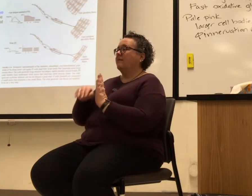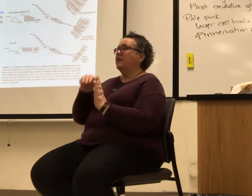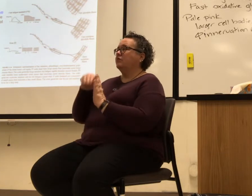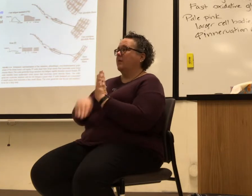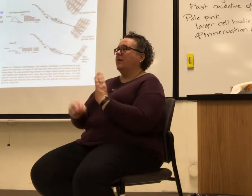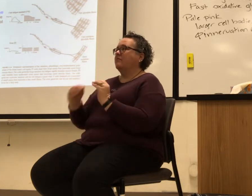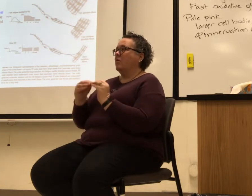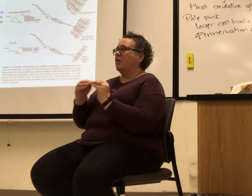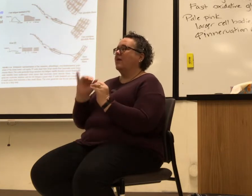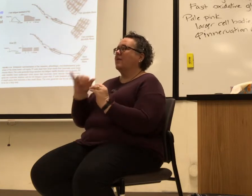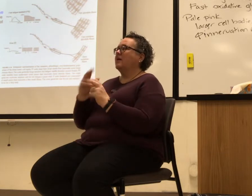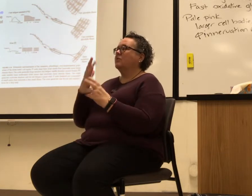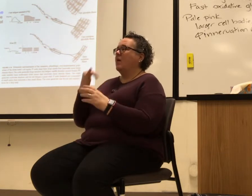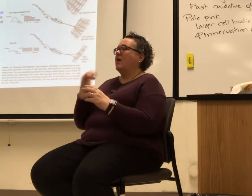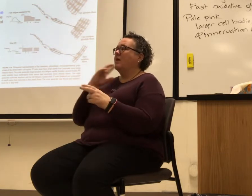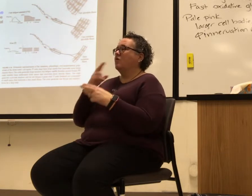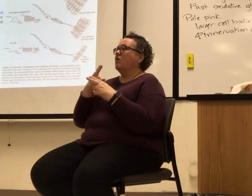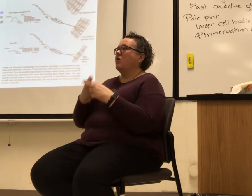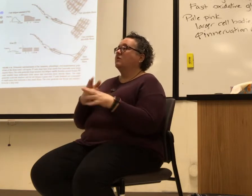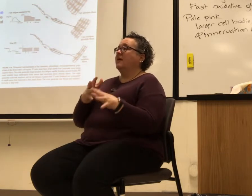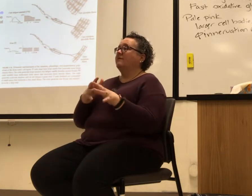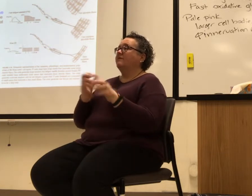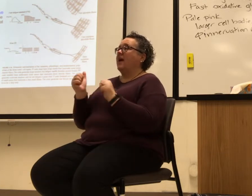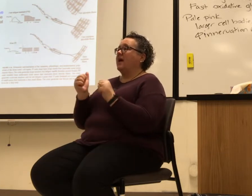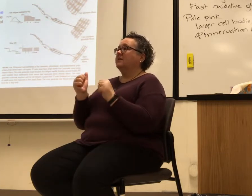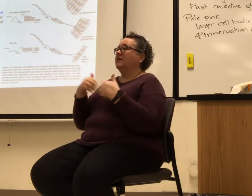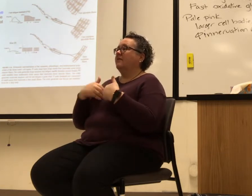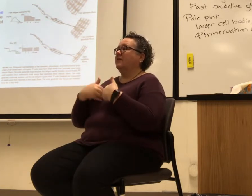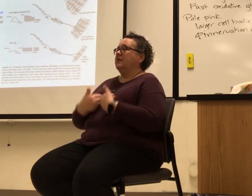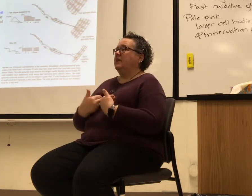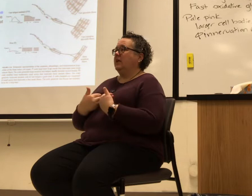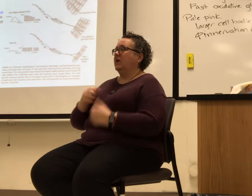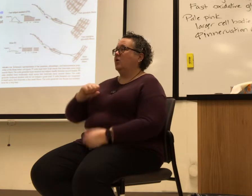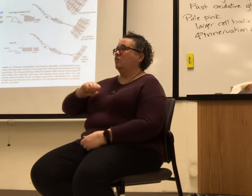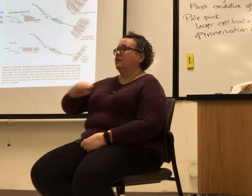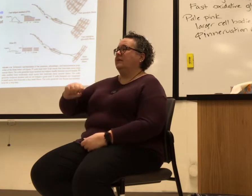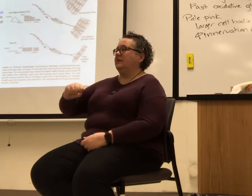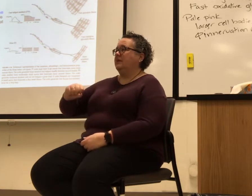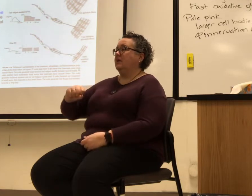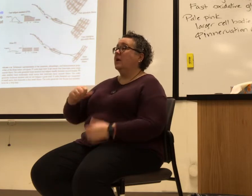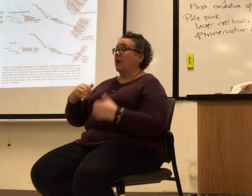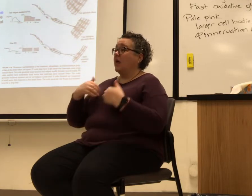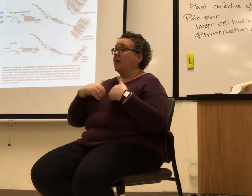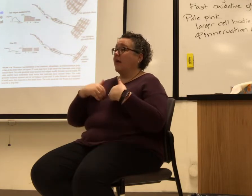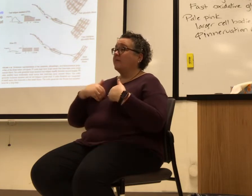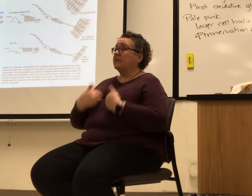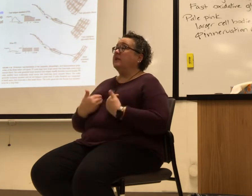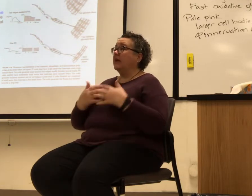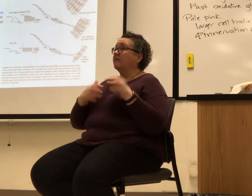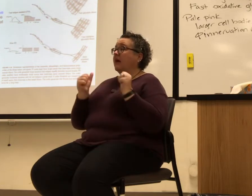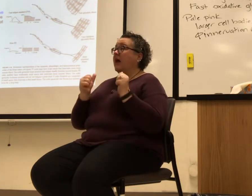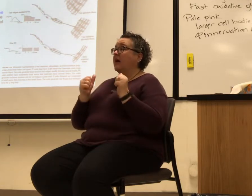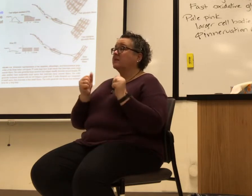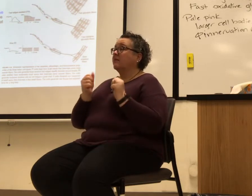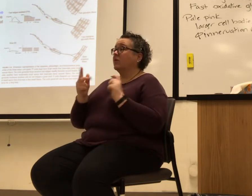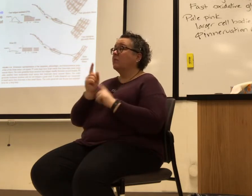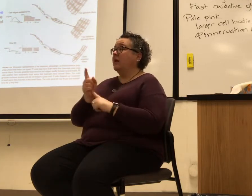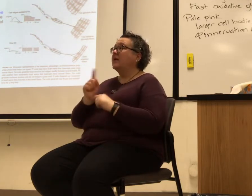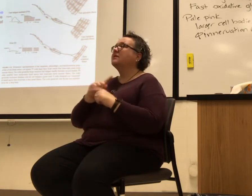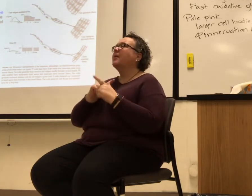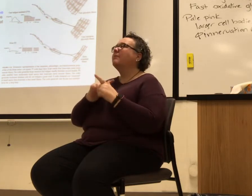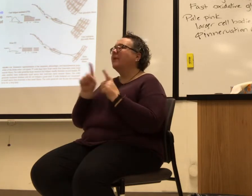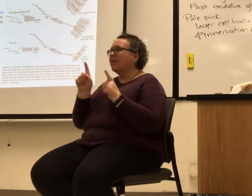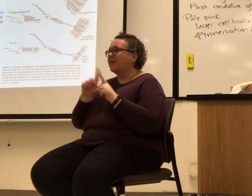called fast fatigue resisting. They fatigue fast after a few minutes, but then they resist